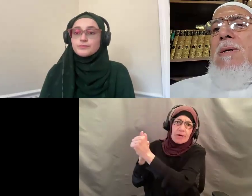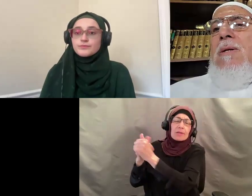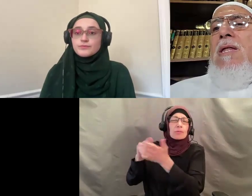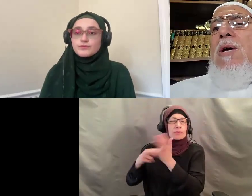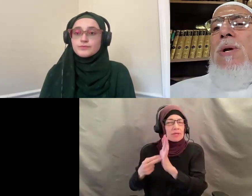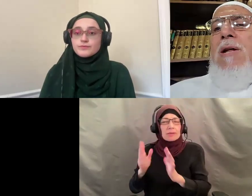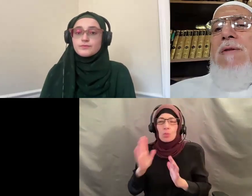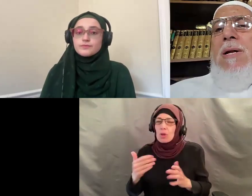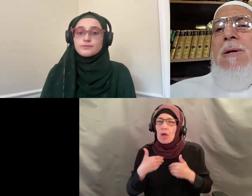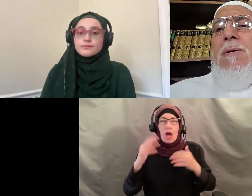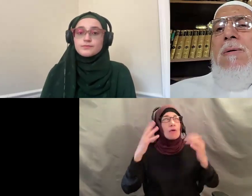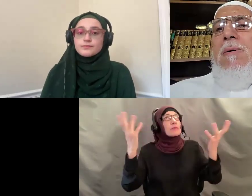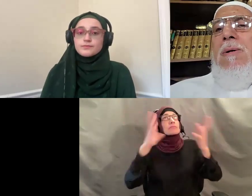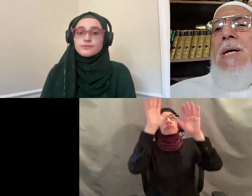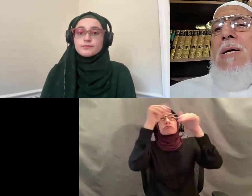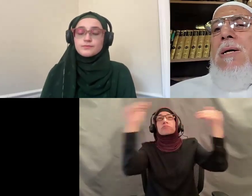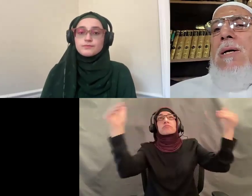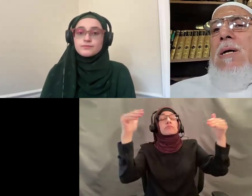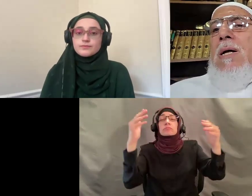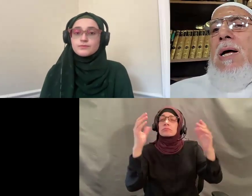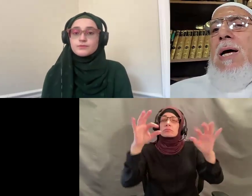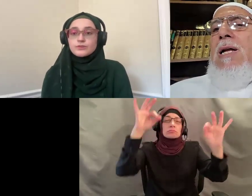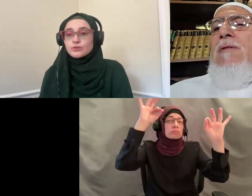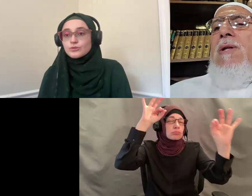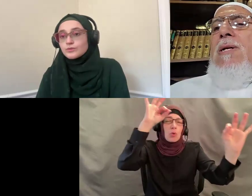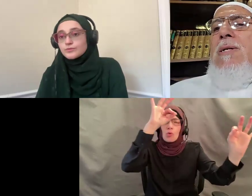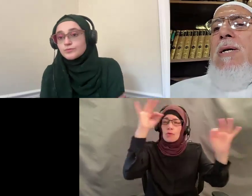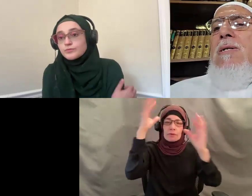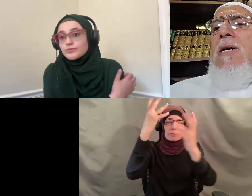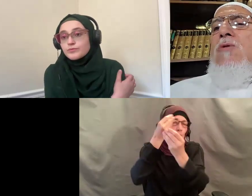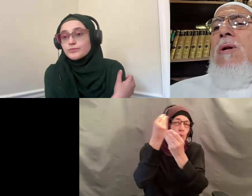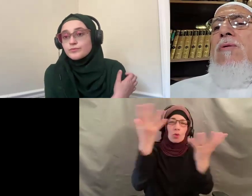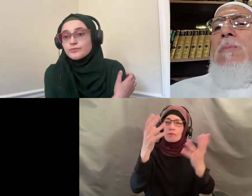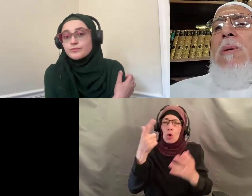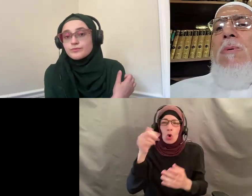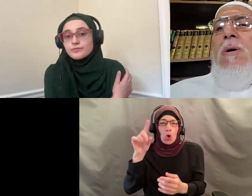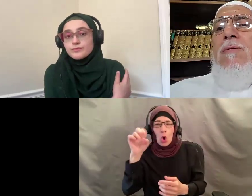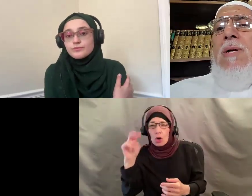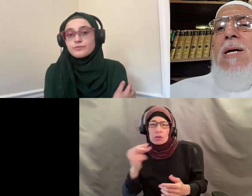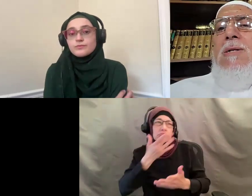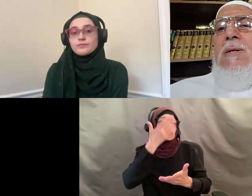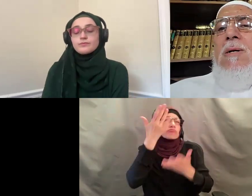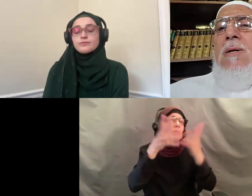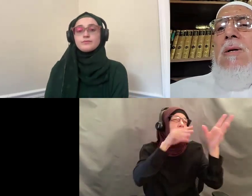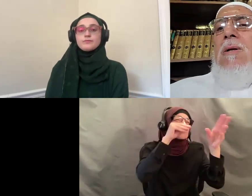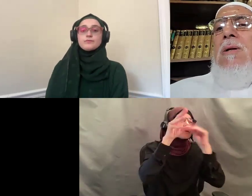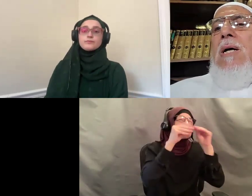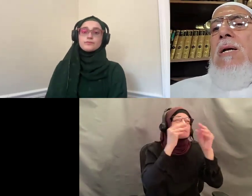bliss that they will live in. Okay? And if the deceased is one of the people of the